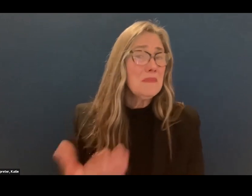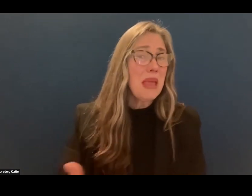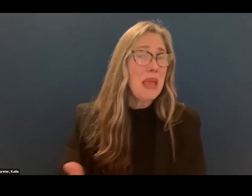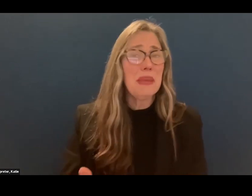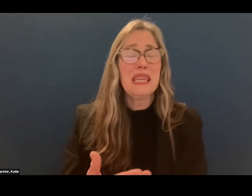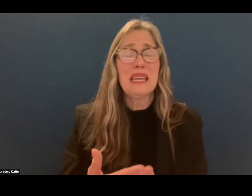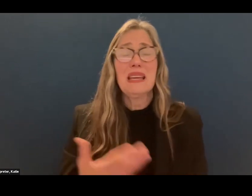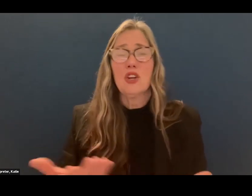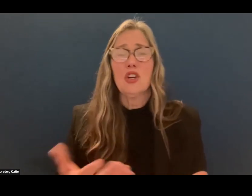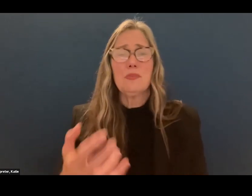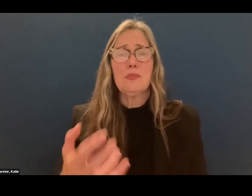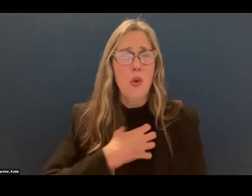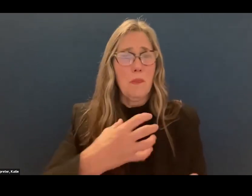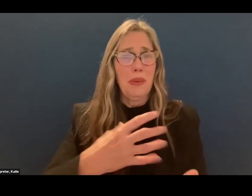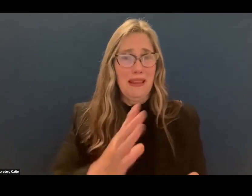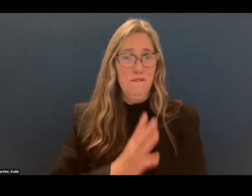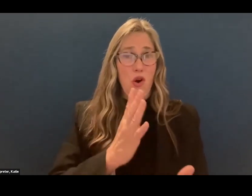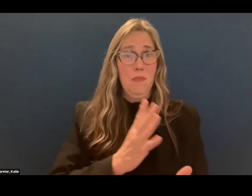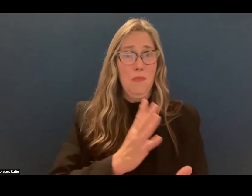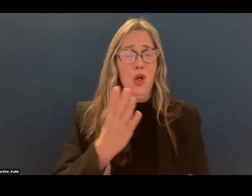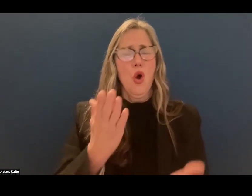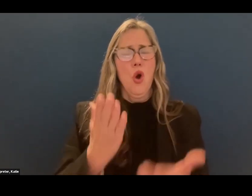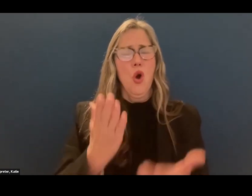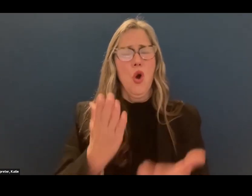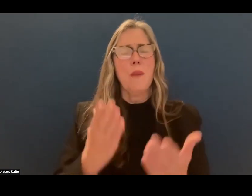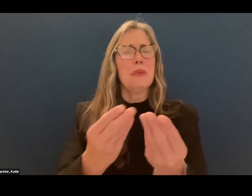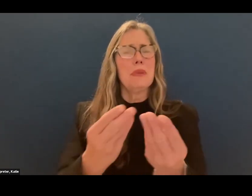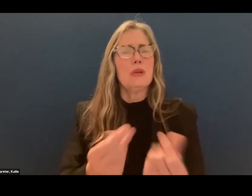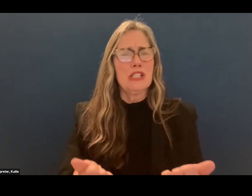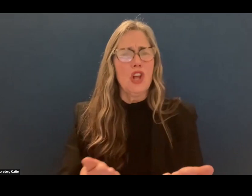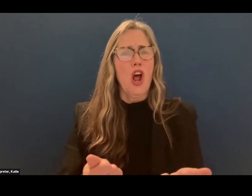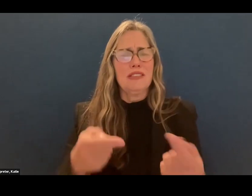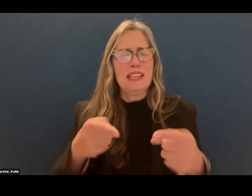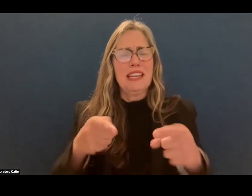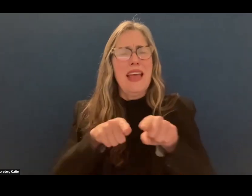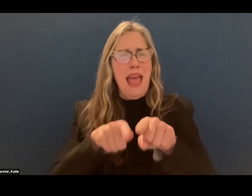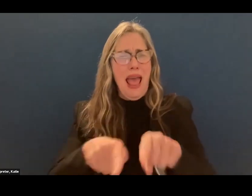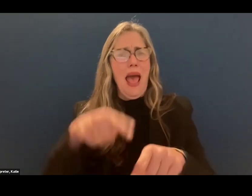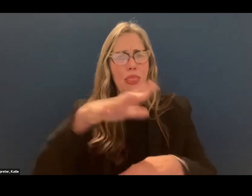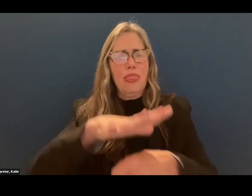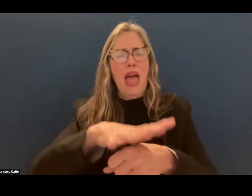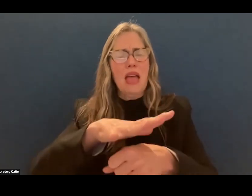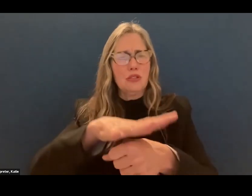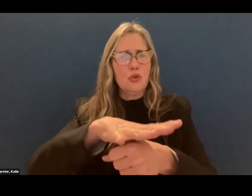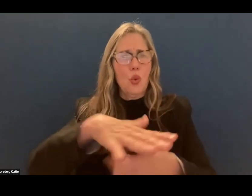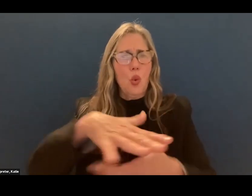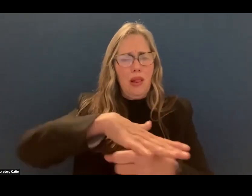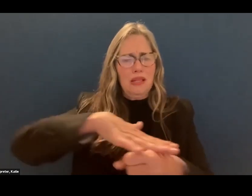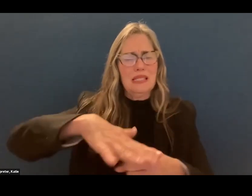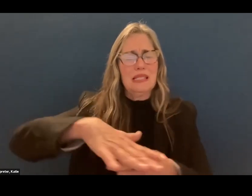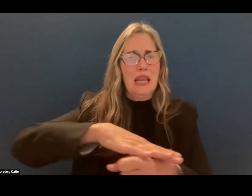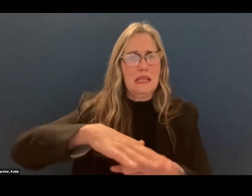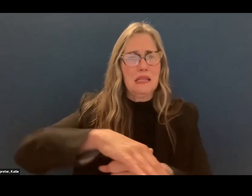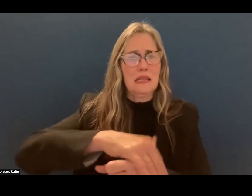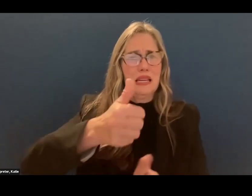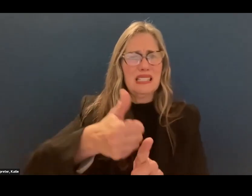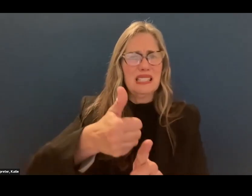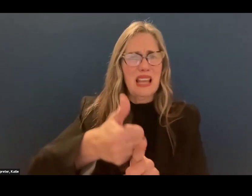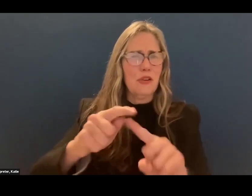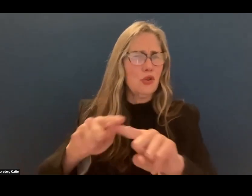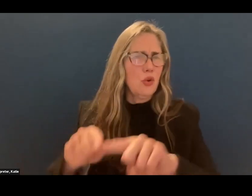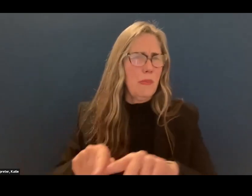resolved at the site informally. Thank you. And to answer that question